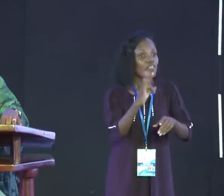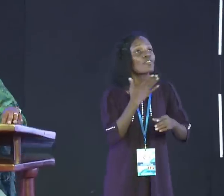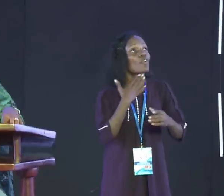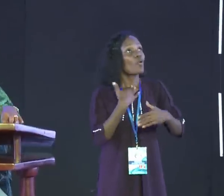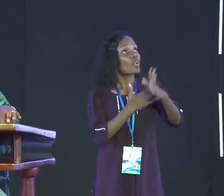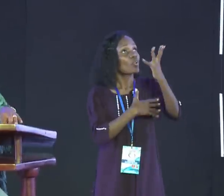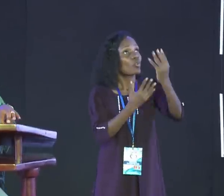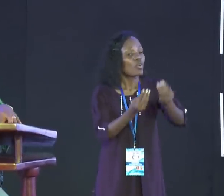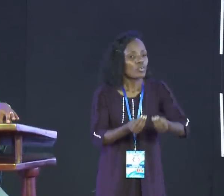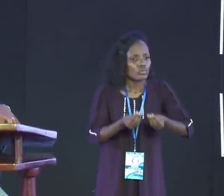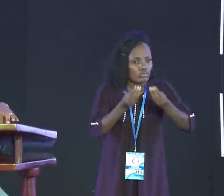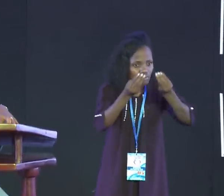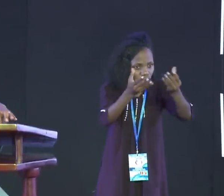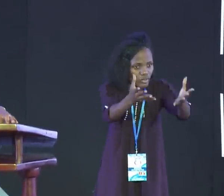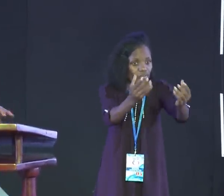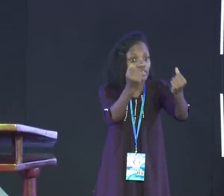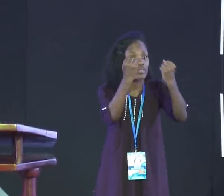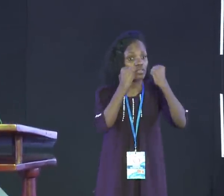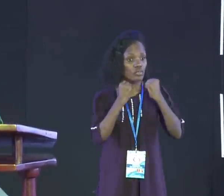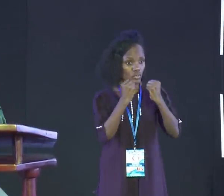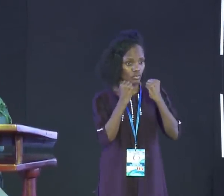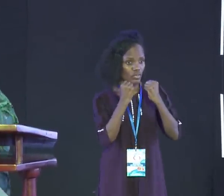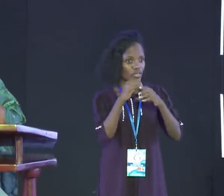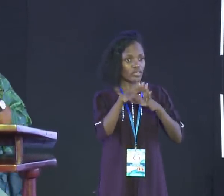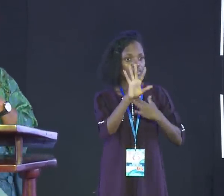If you want to be clothed in your inner man,